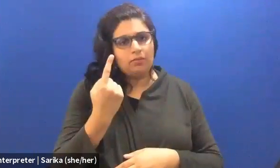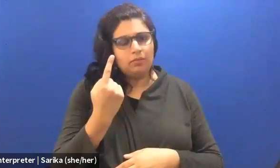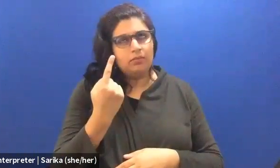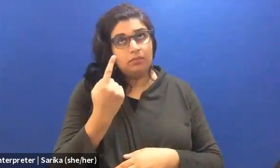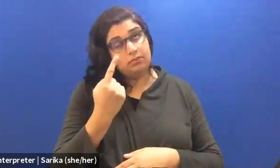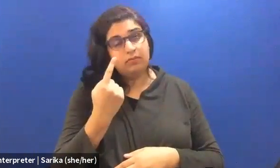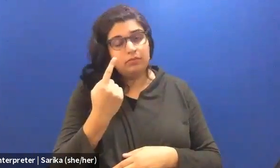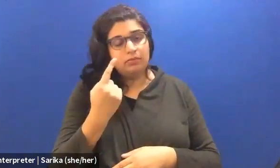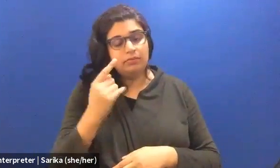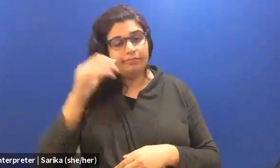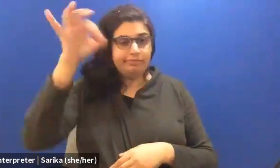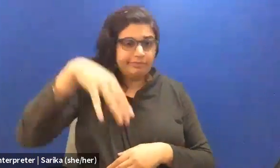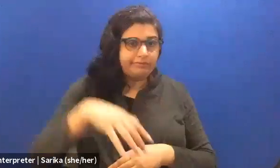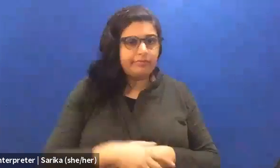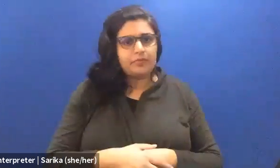But